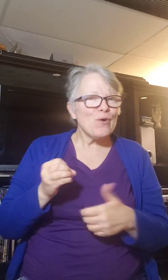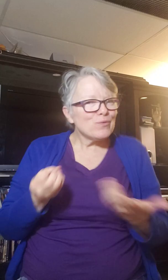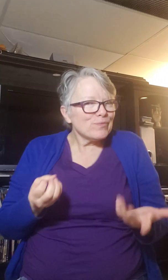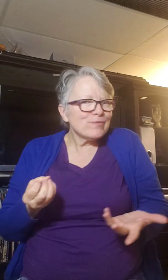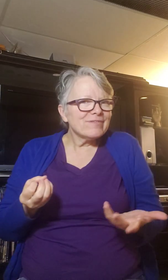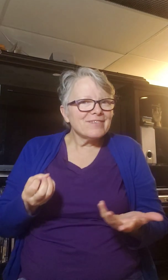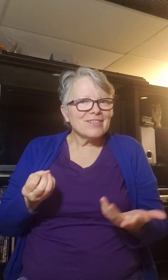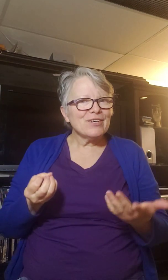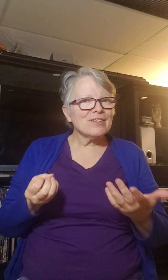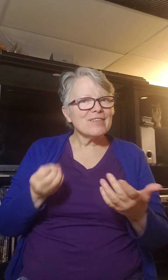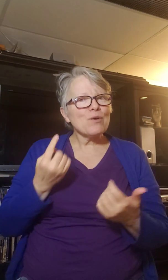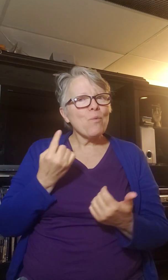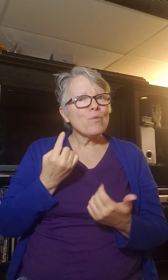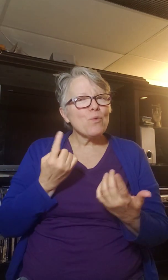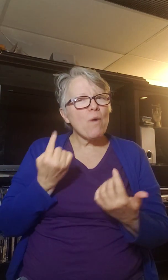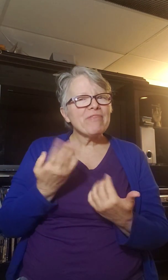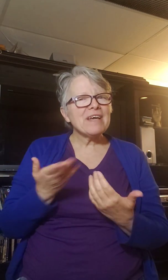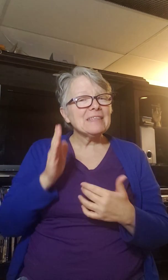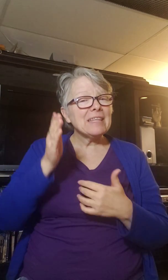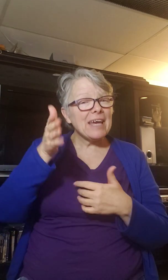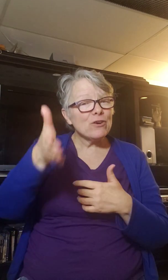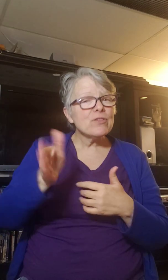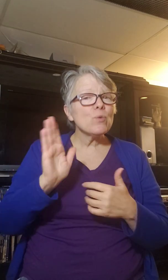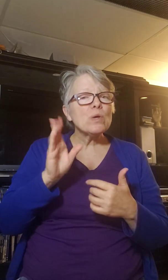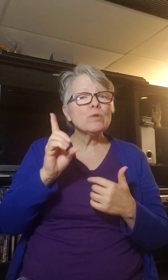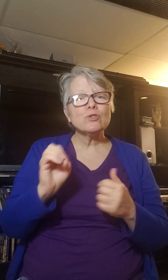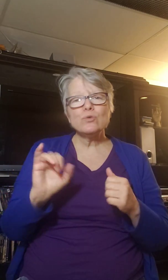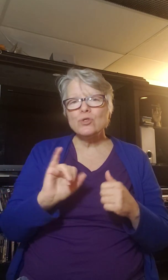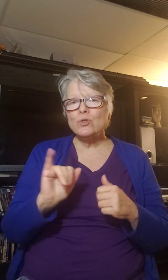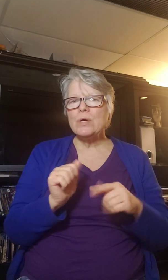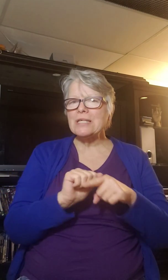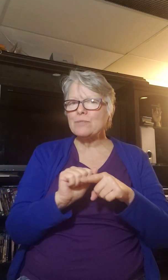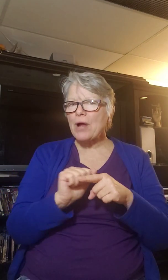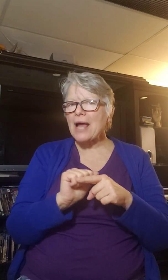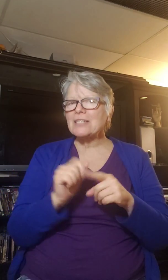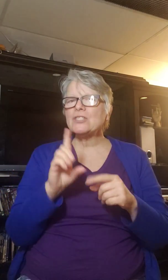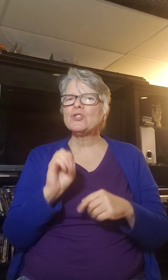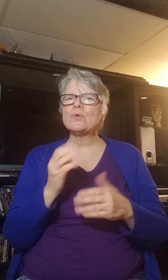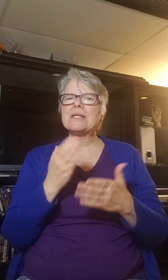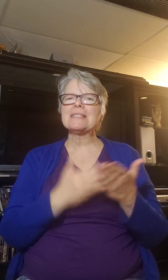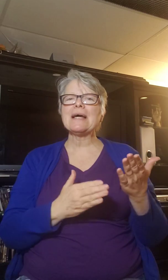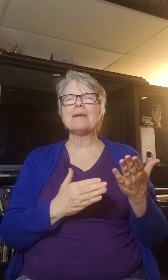So the one thing later that we will do too is practice doing some